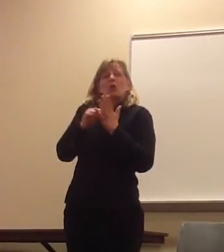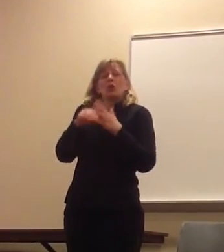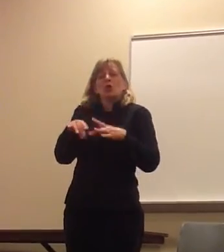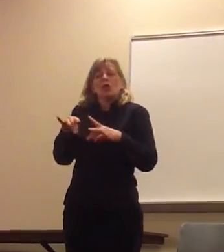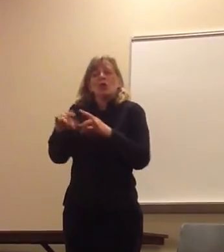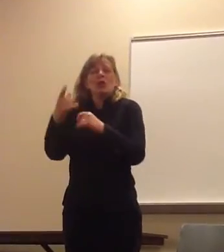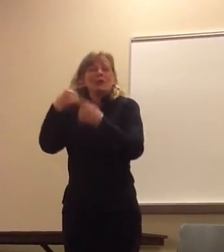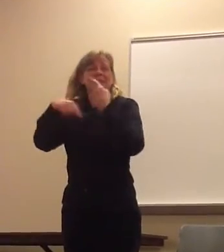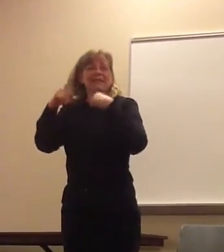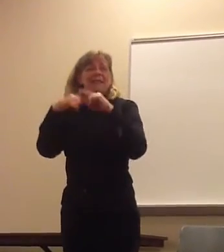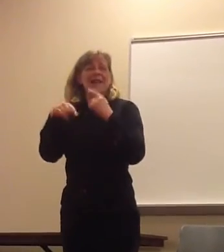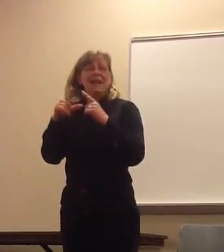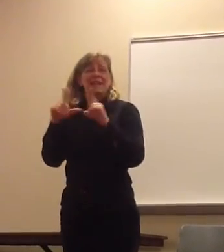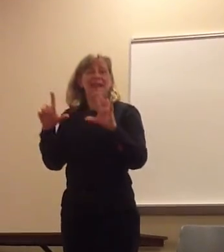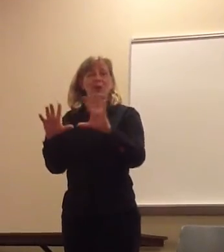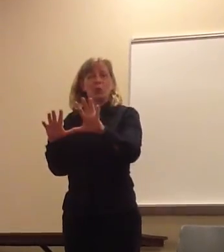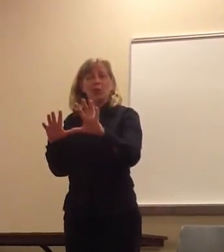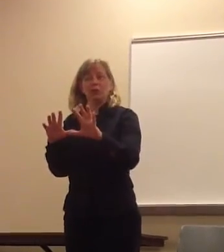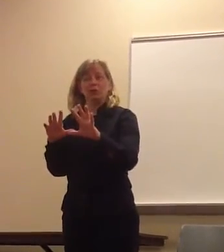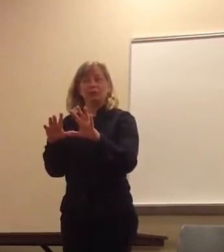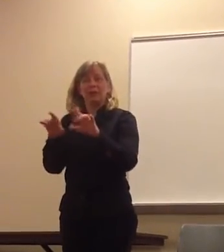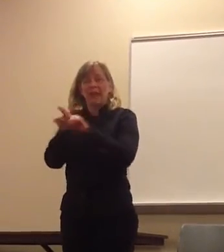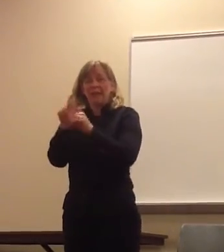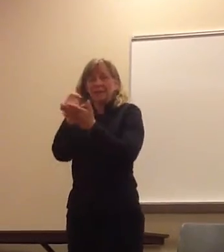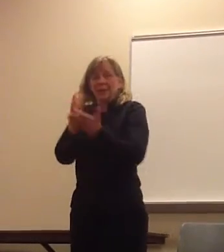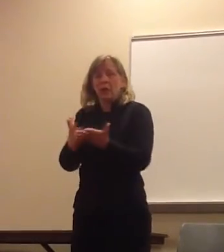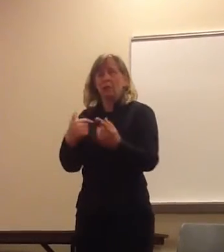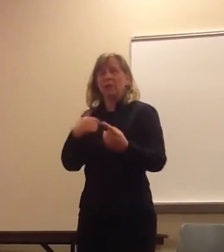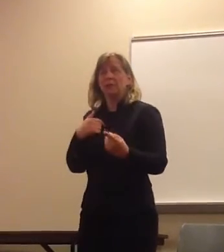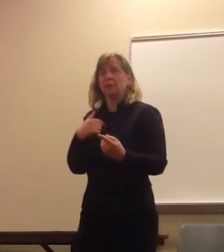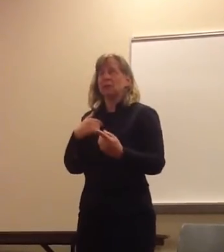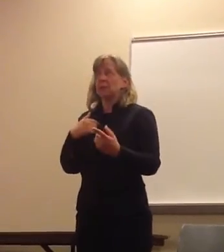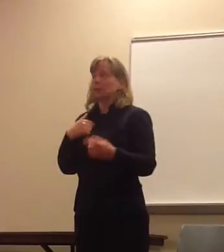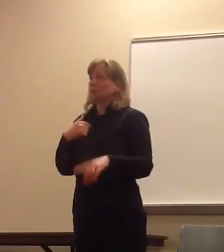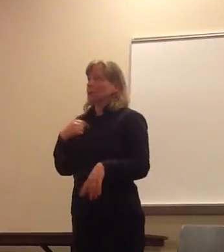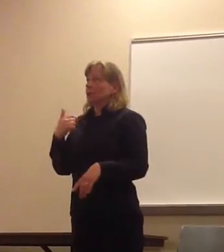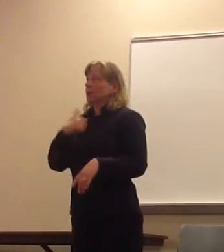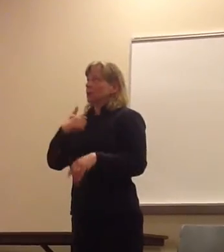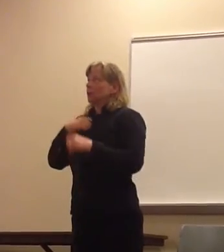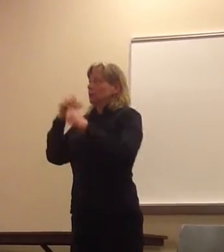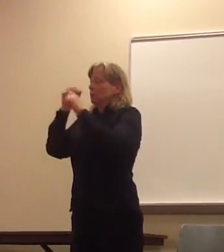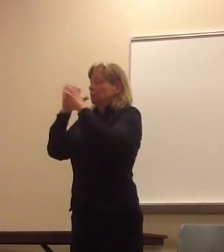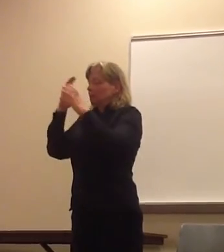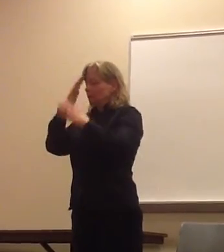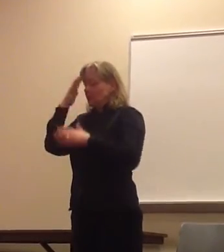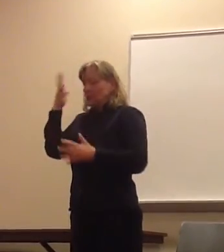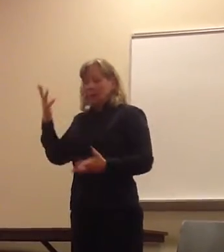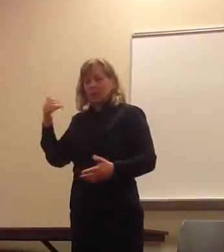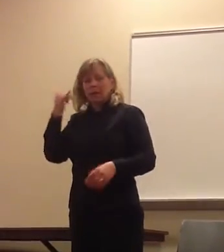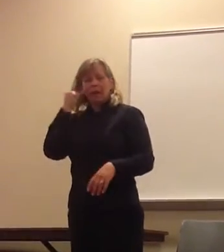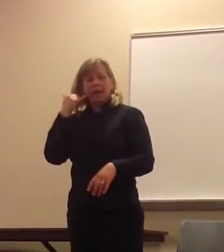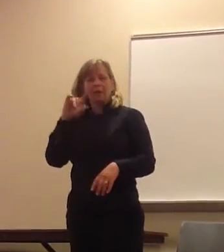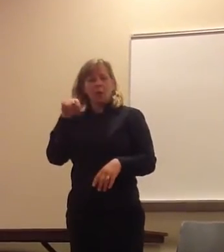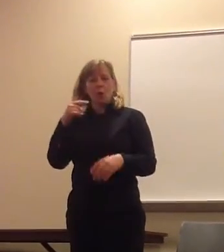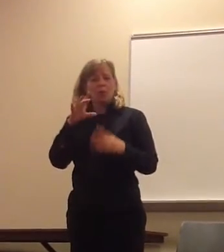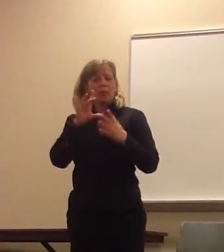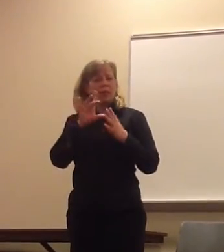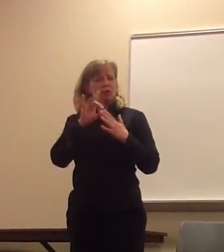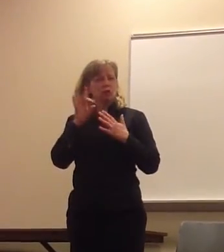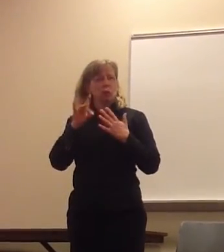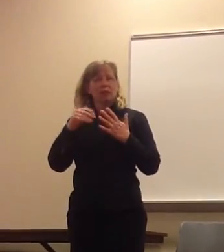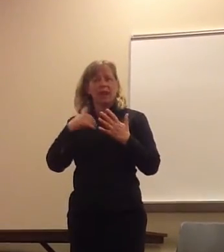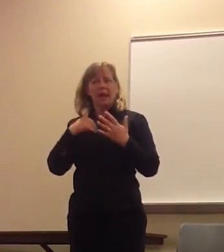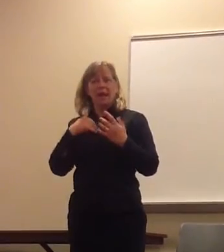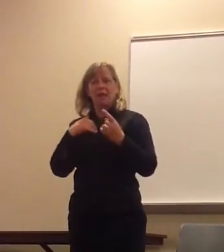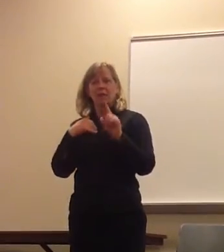that I can even fathom this in my own mind would be to think, how would I feel if the only choice I had was to go